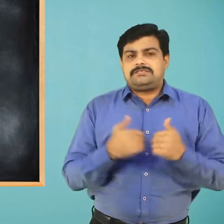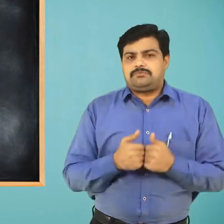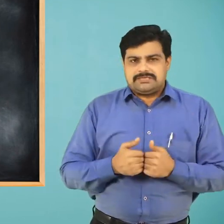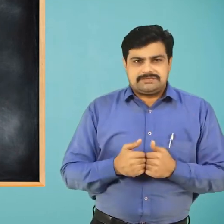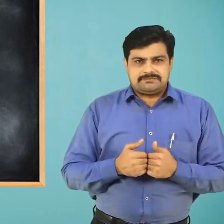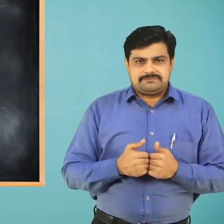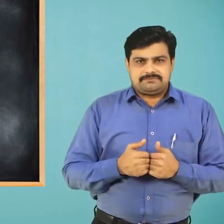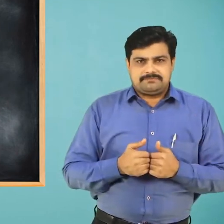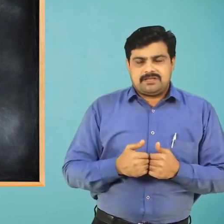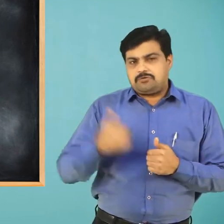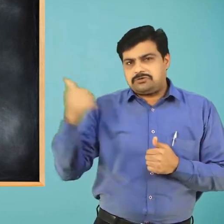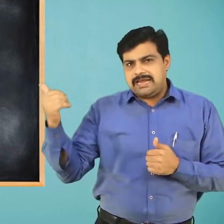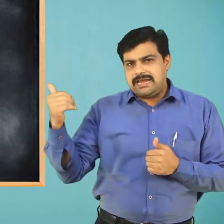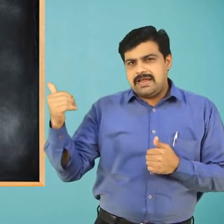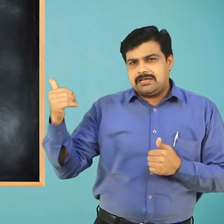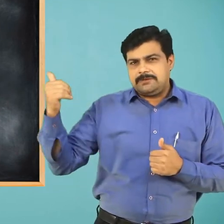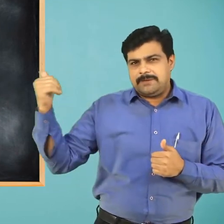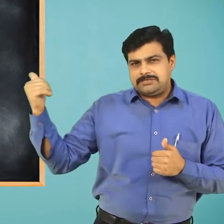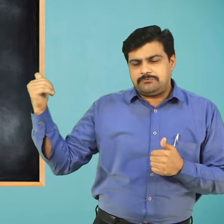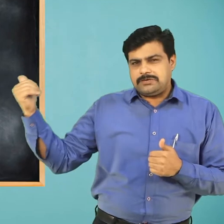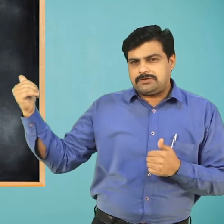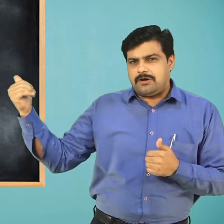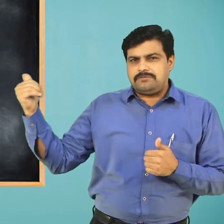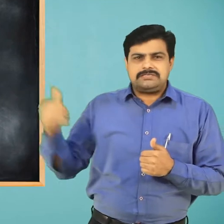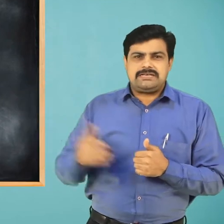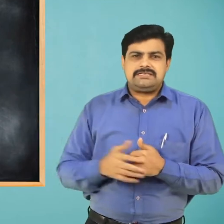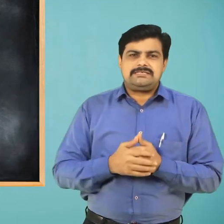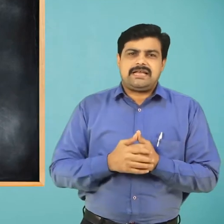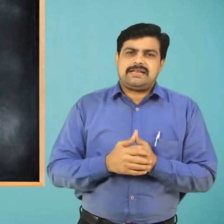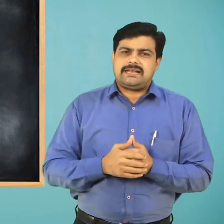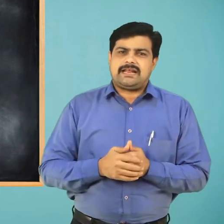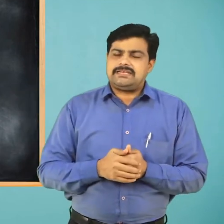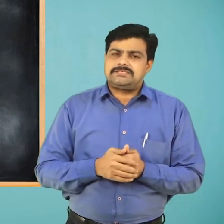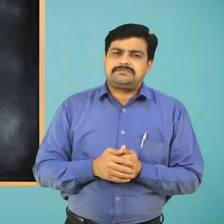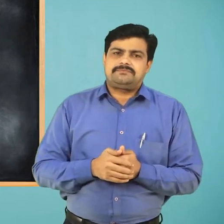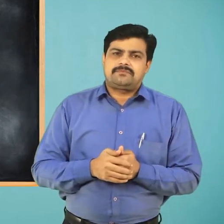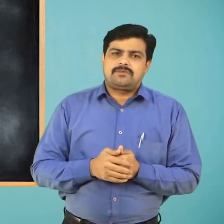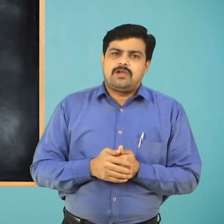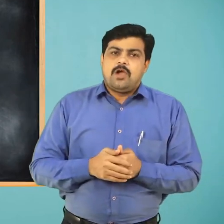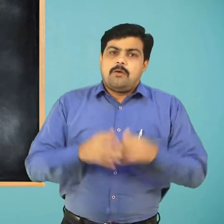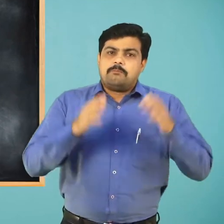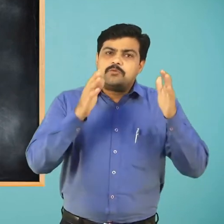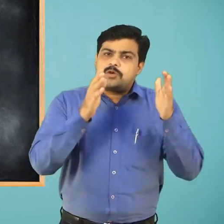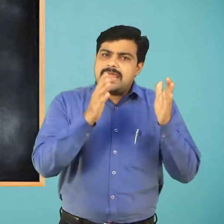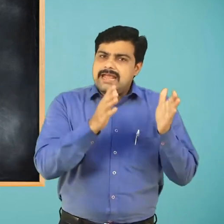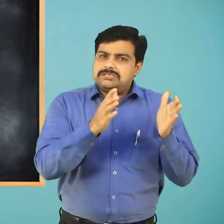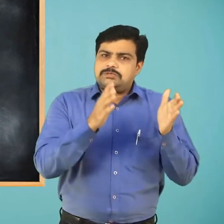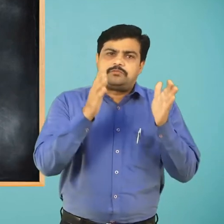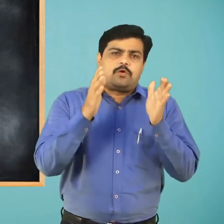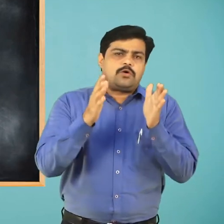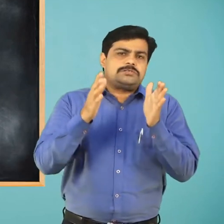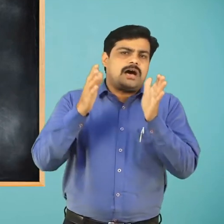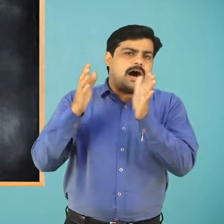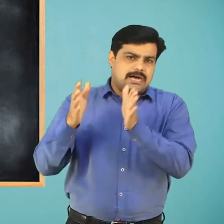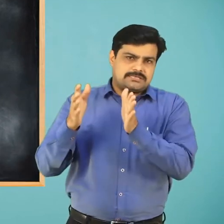passive voice. Now see the passive voice of the sentence and analyze. Mukesh was